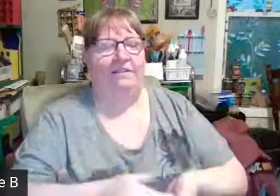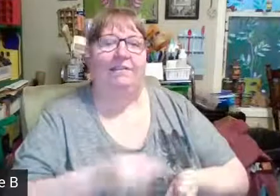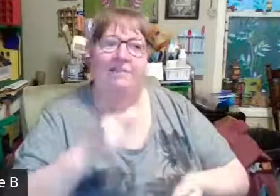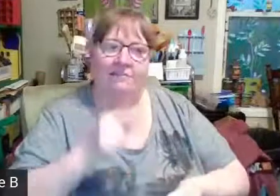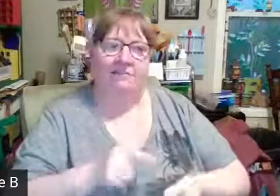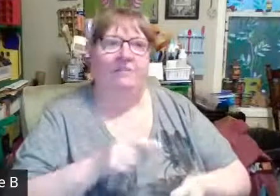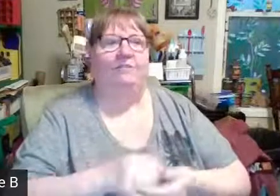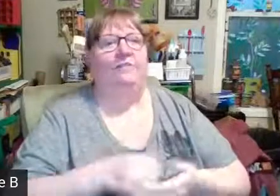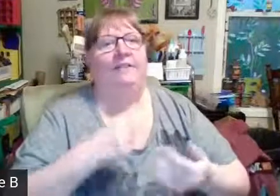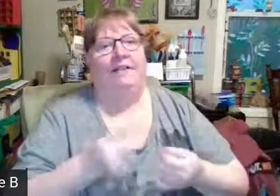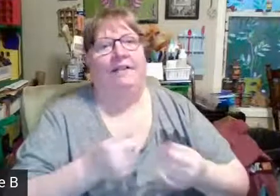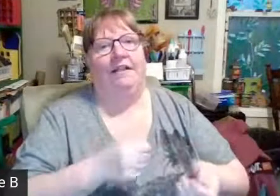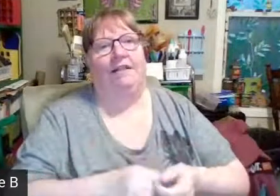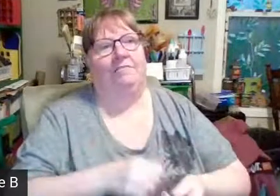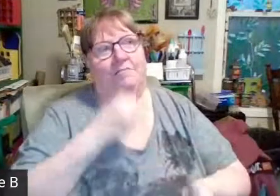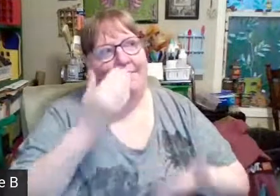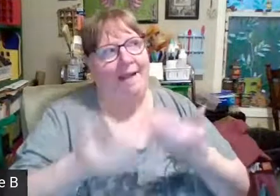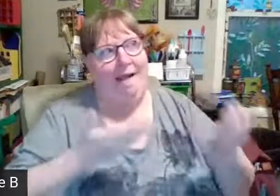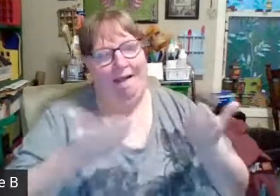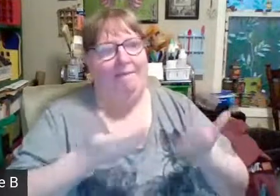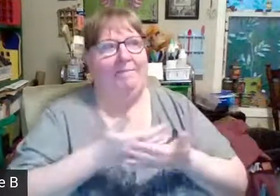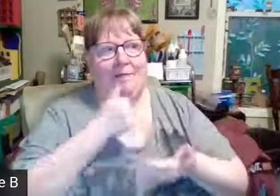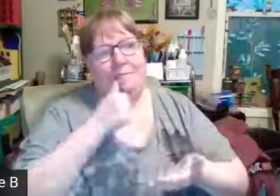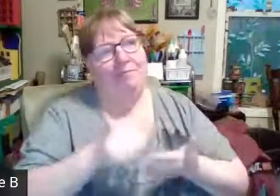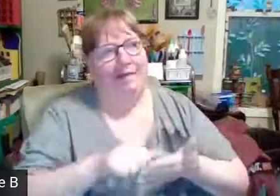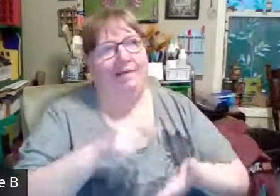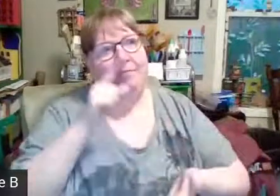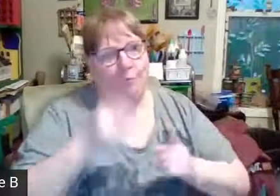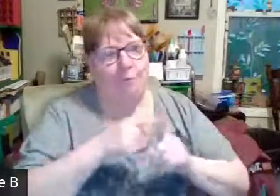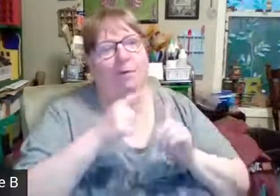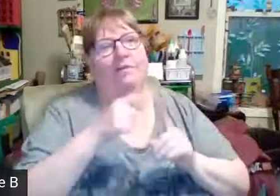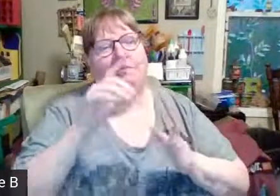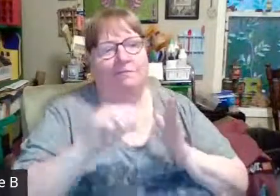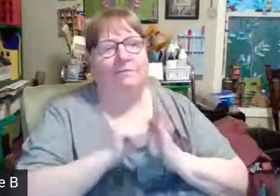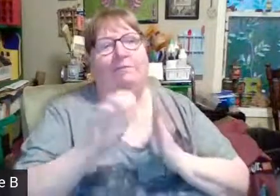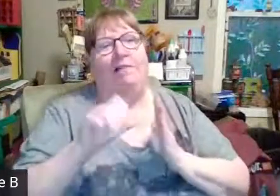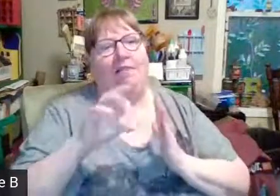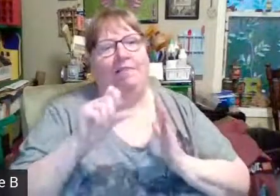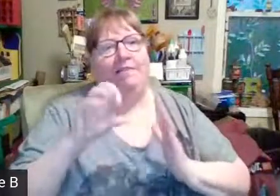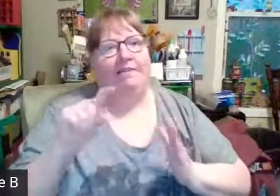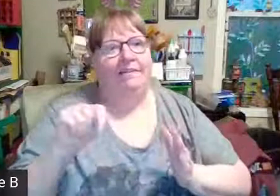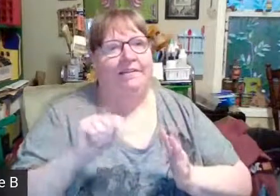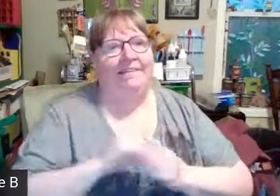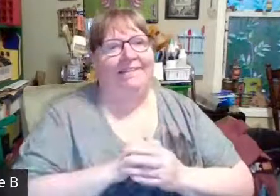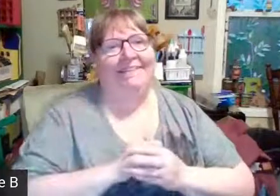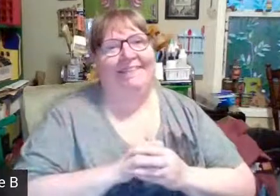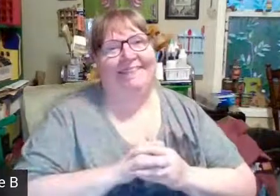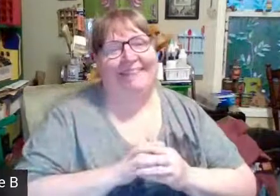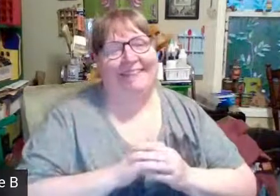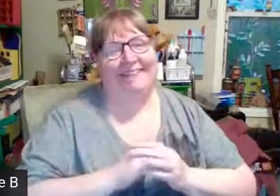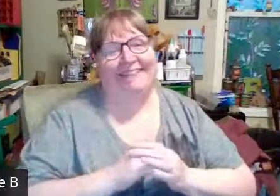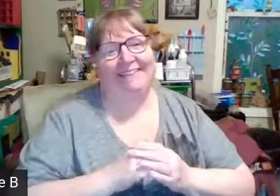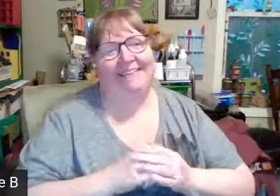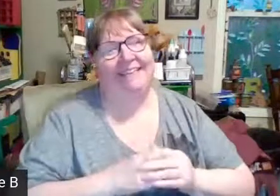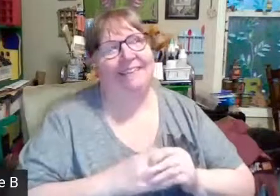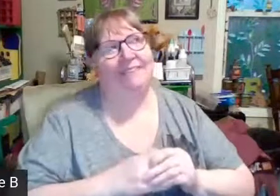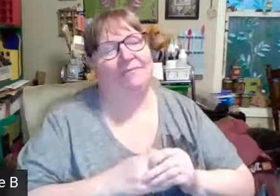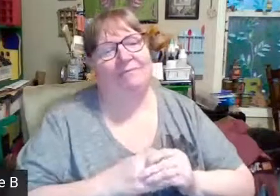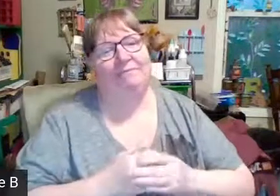am not as good at getting that level of detail. It just depends on how busy that month is. And